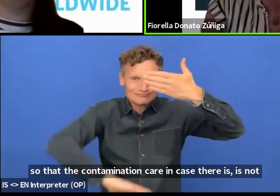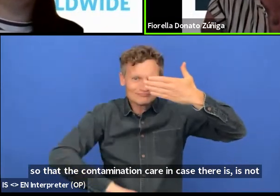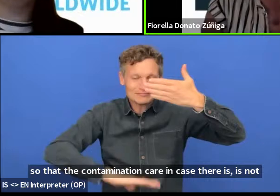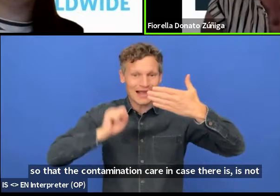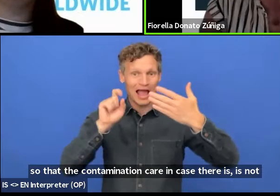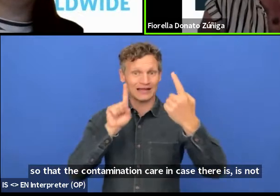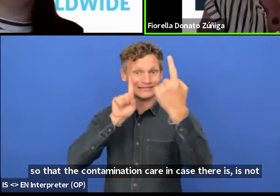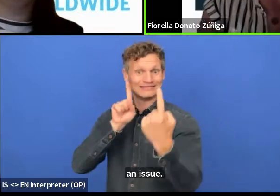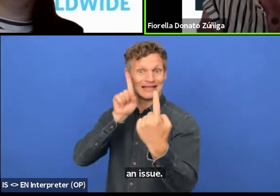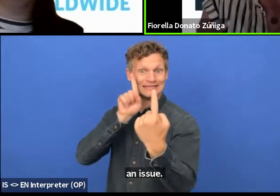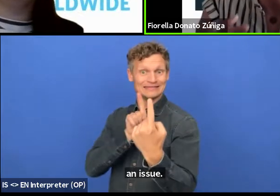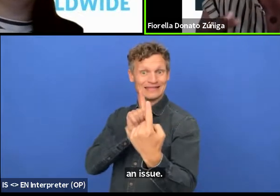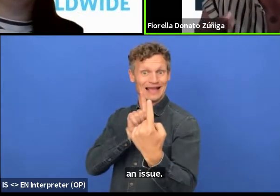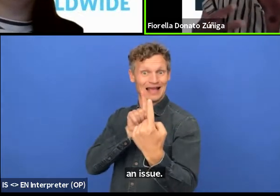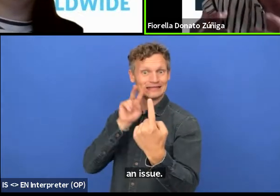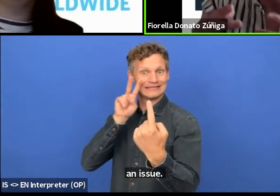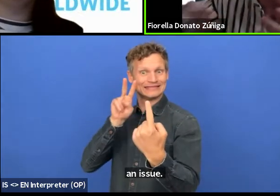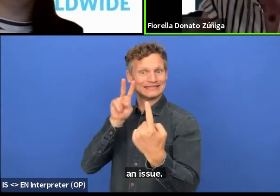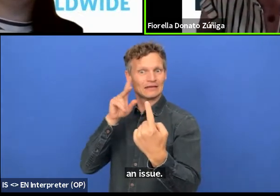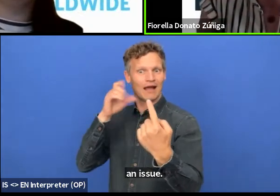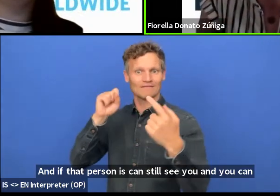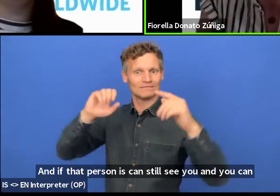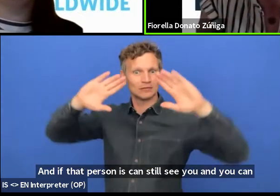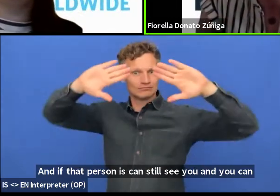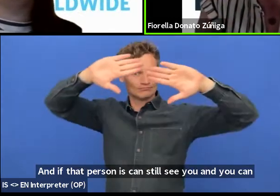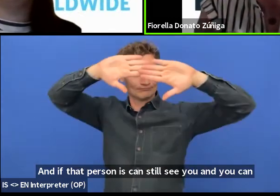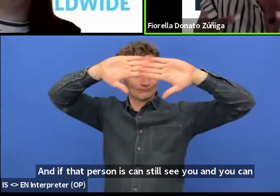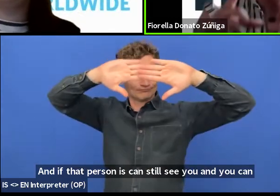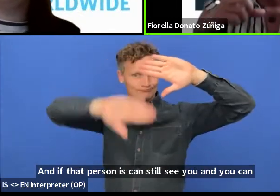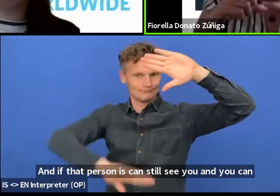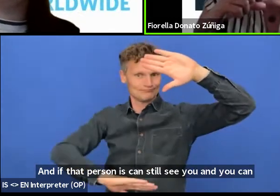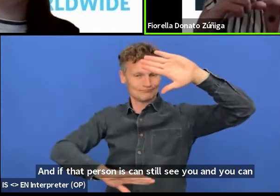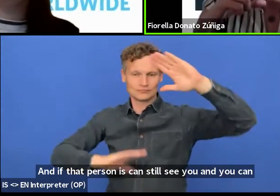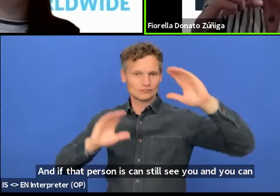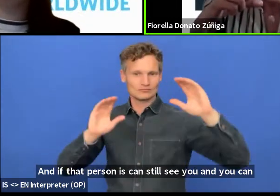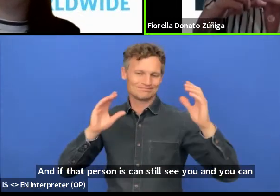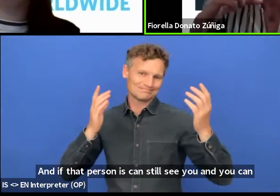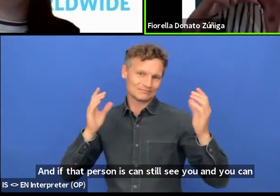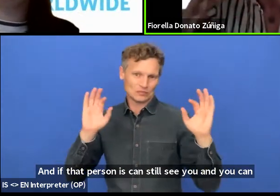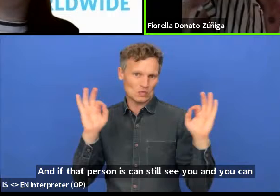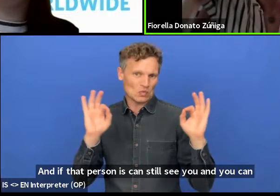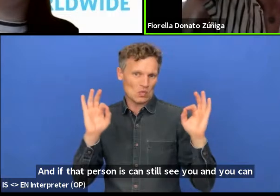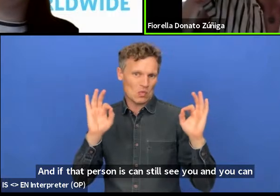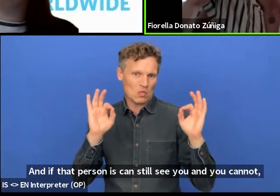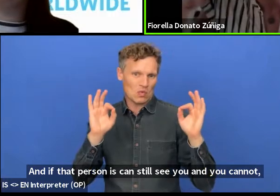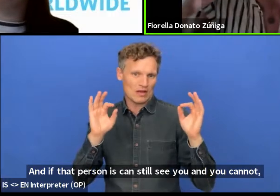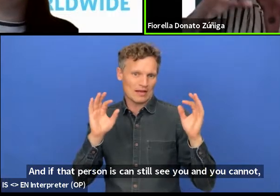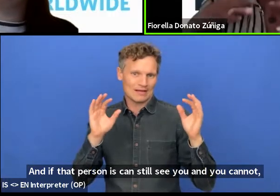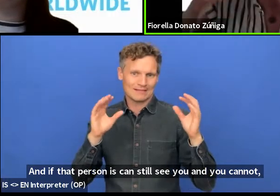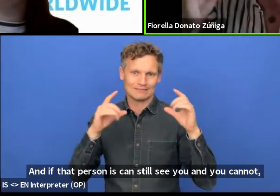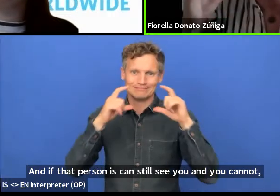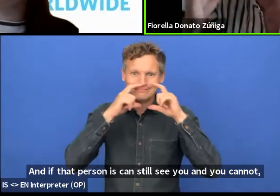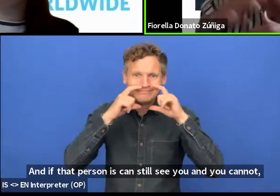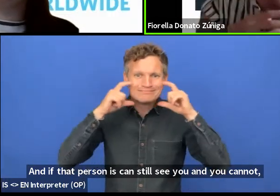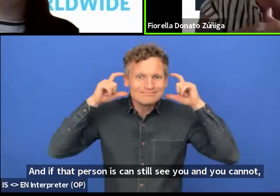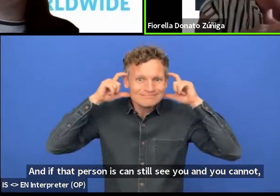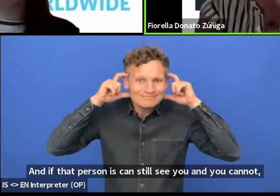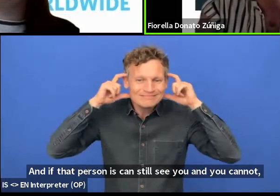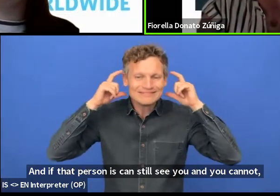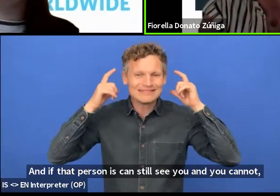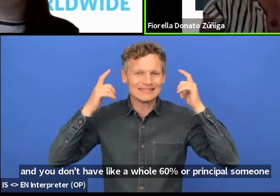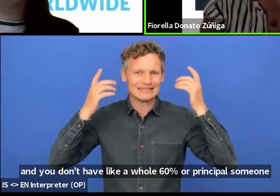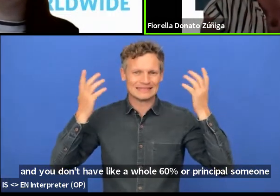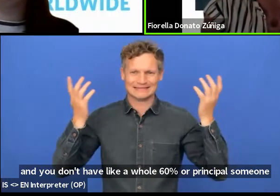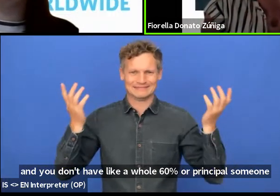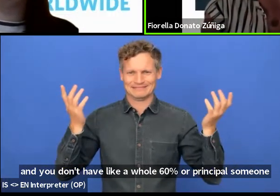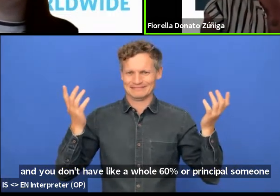can still see you, and you cannot, and you don't have like a whole 60% approximately